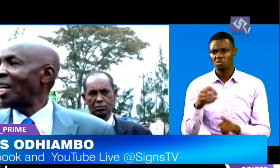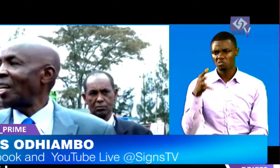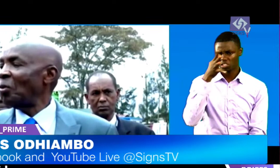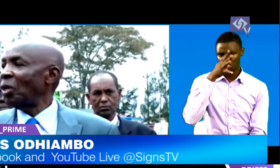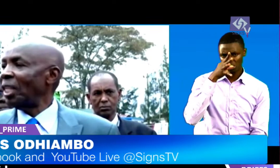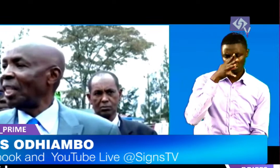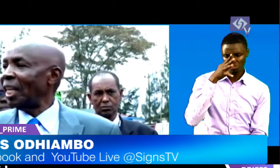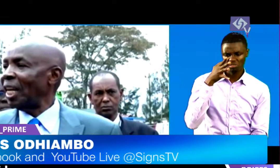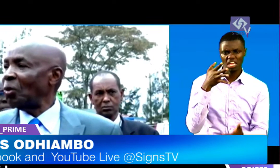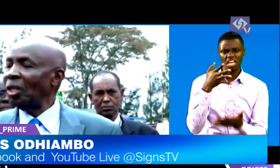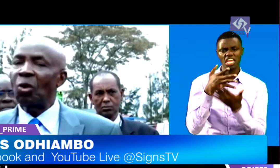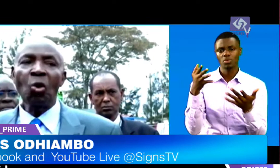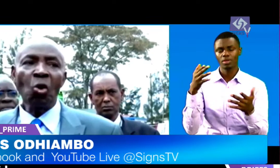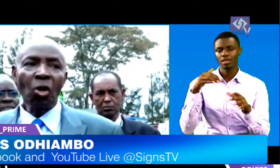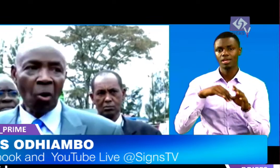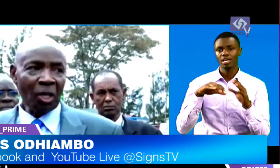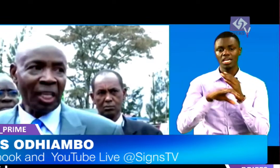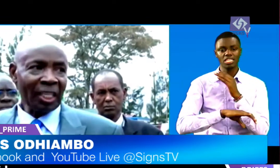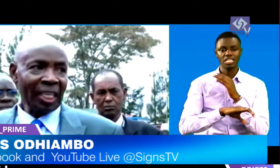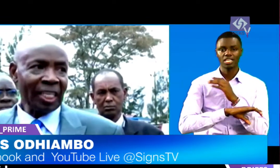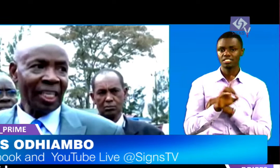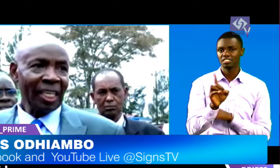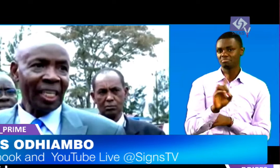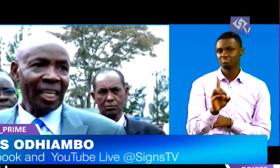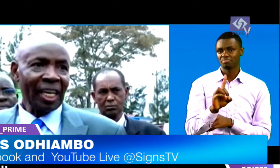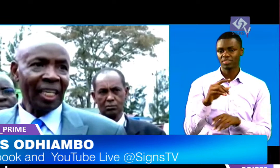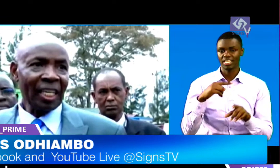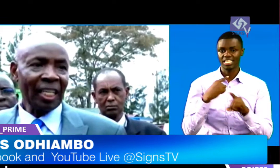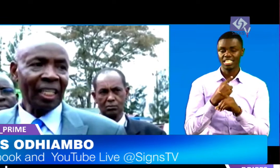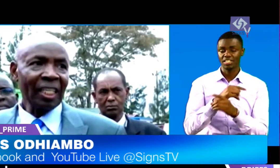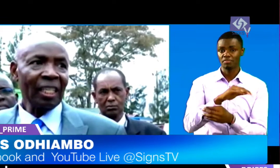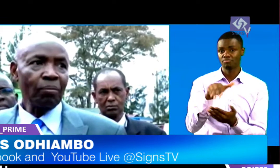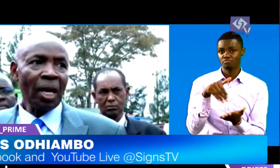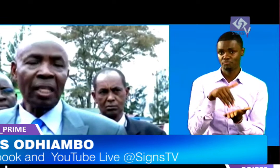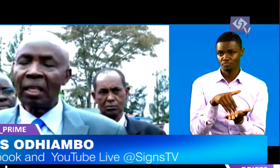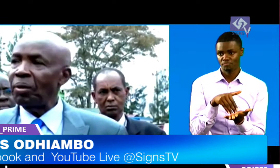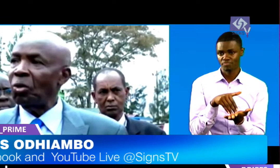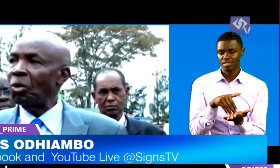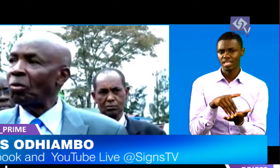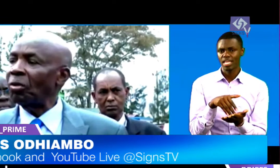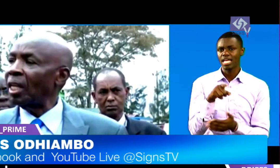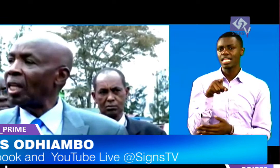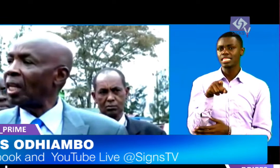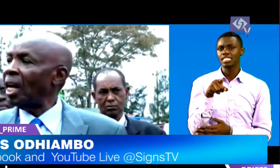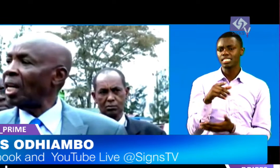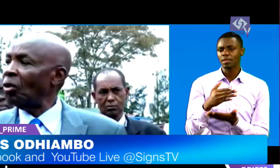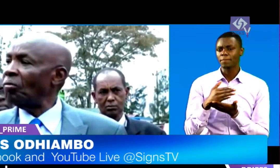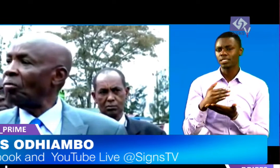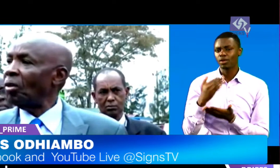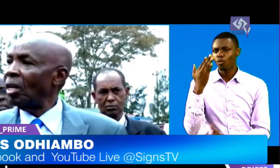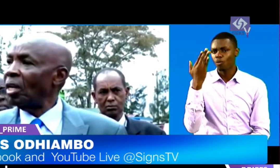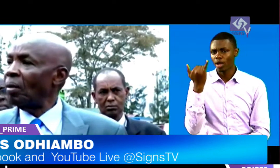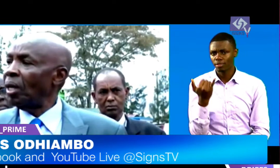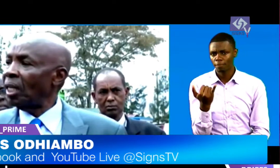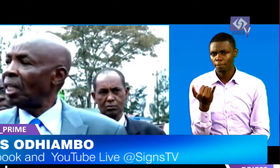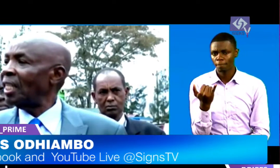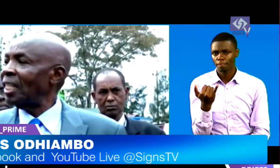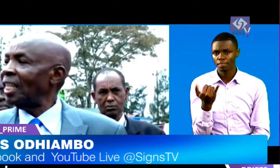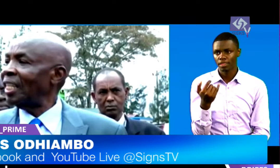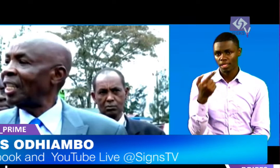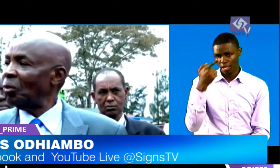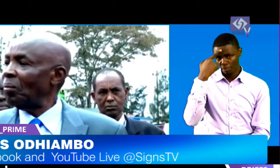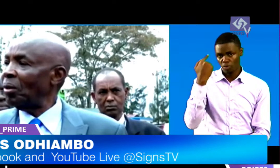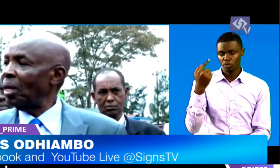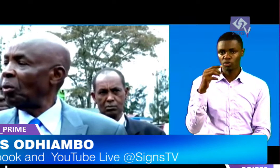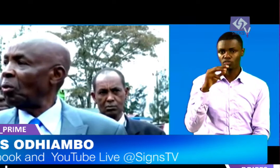anywhere within the country in all our centers. And this is partly because of the kind of